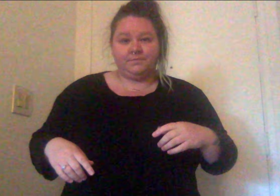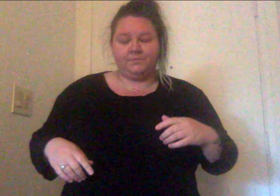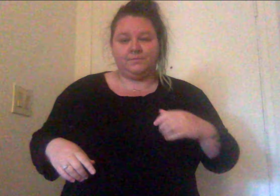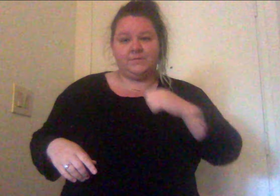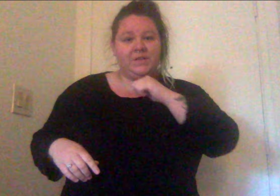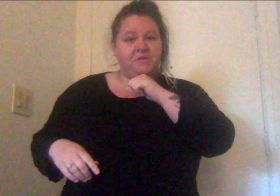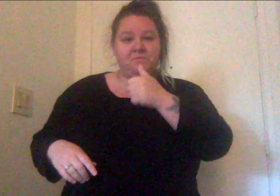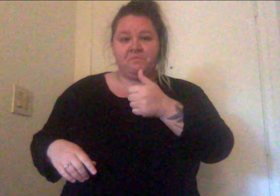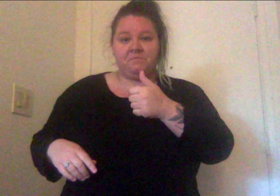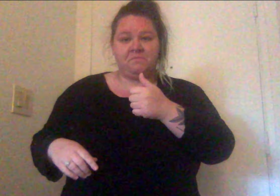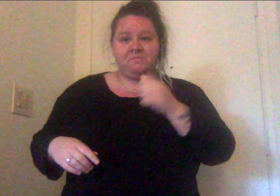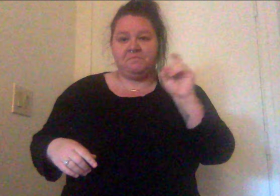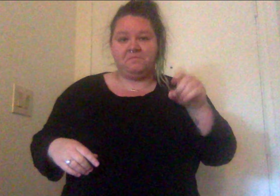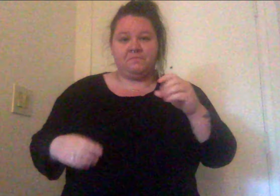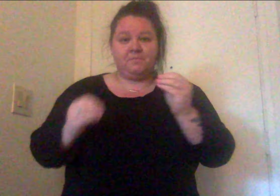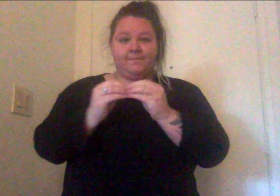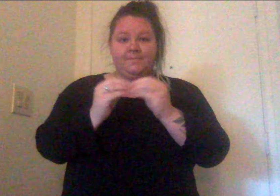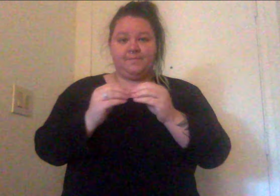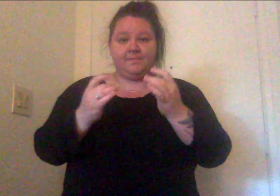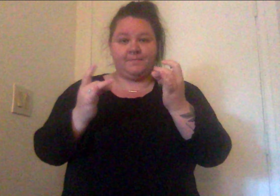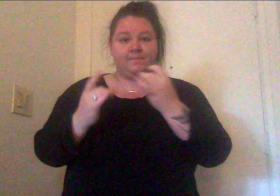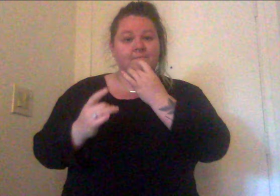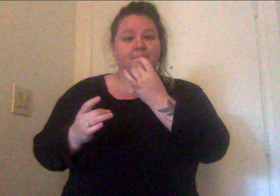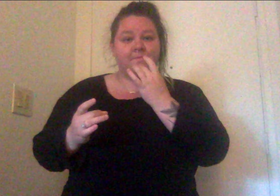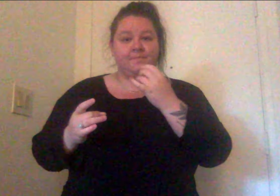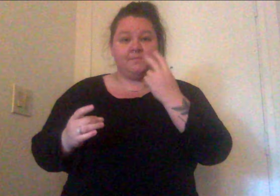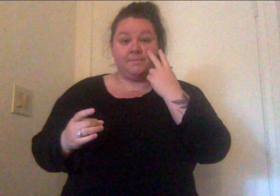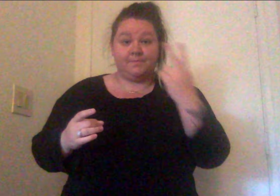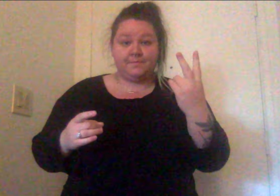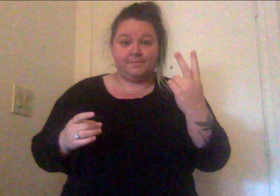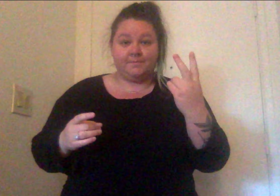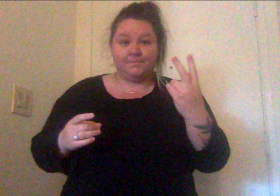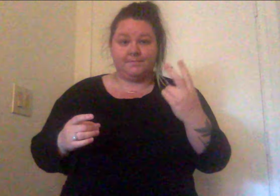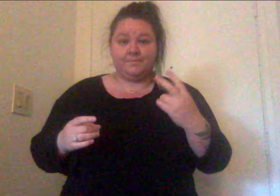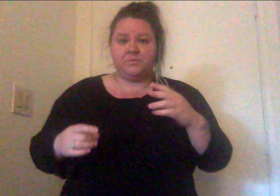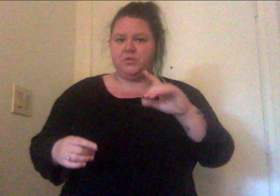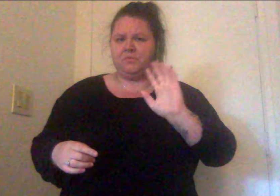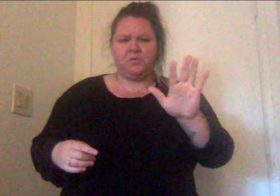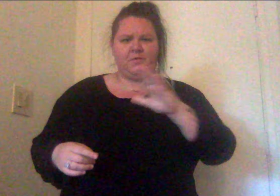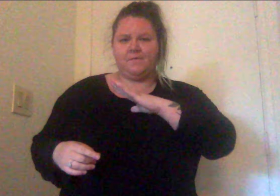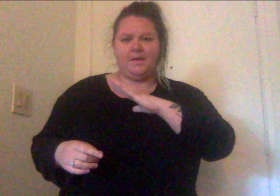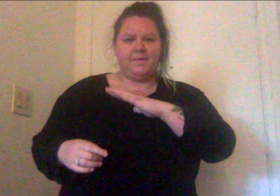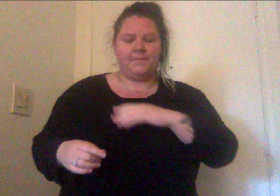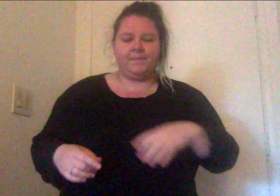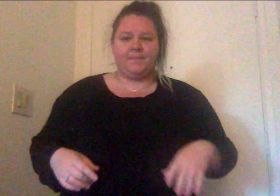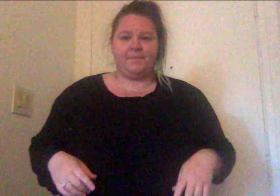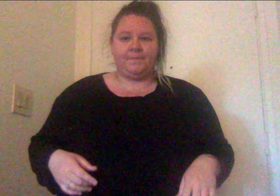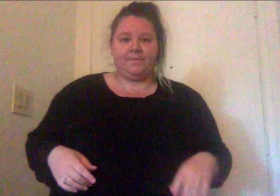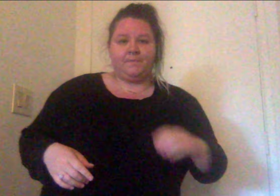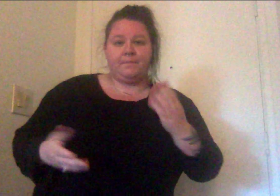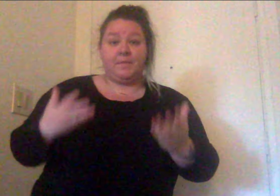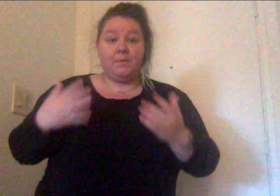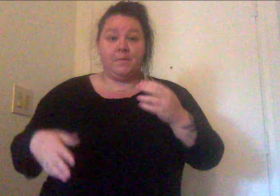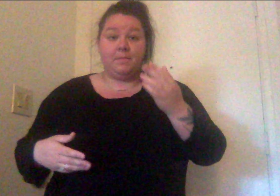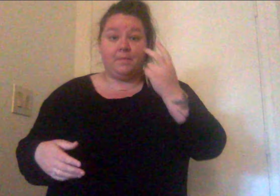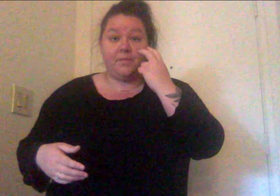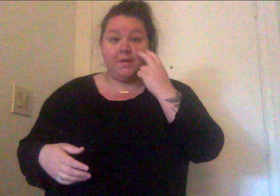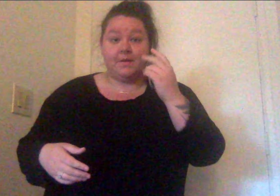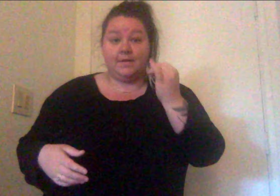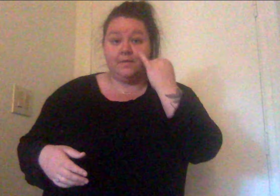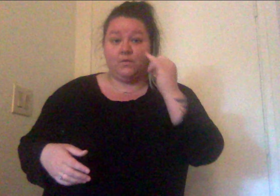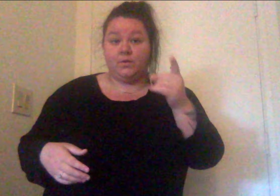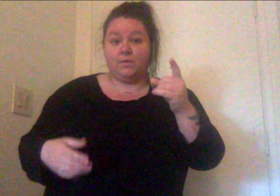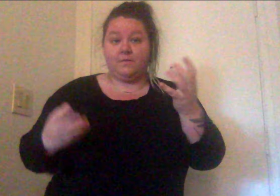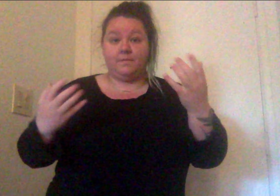and you have all this light already. You don't need any more light to see, or you become very blinded. And that is mainly the